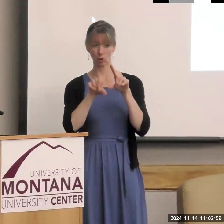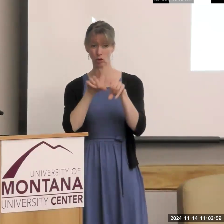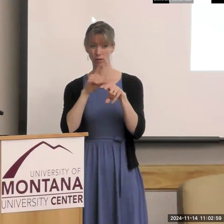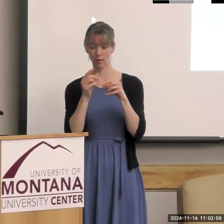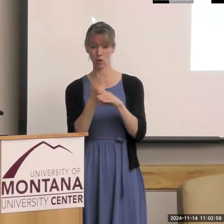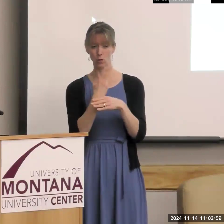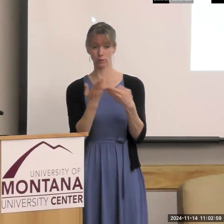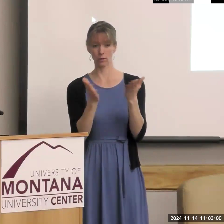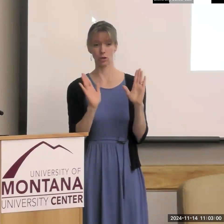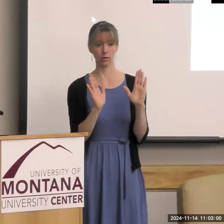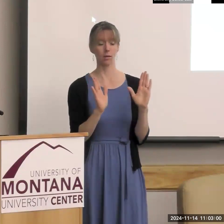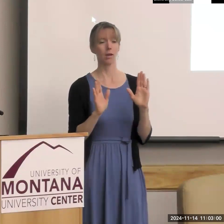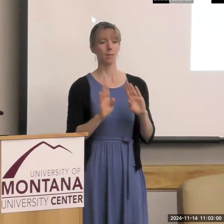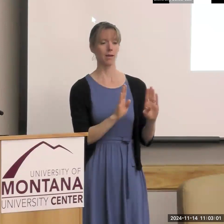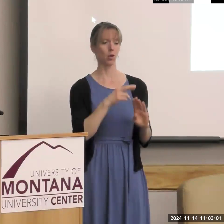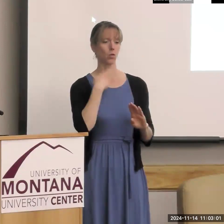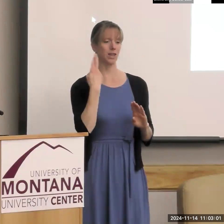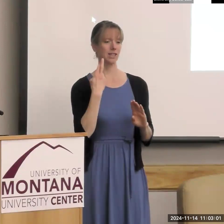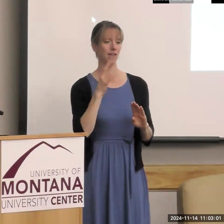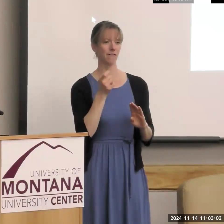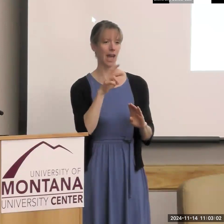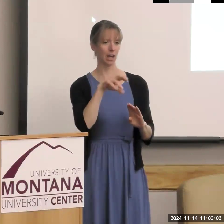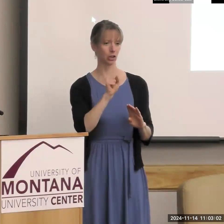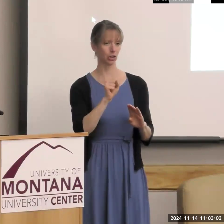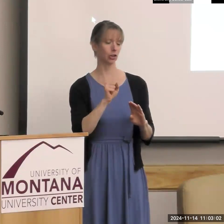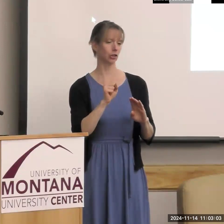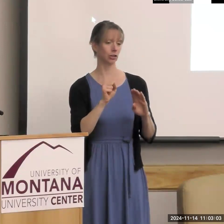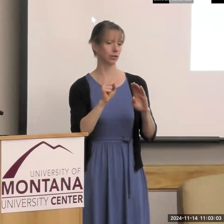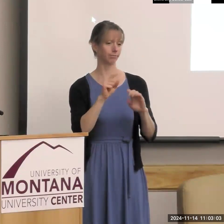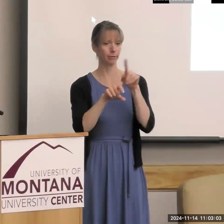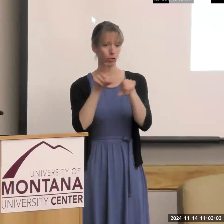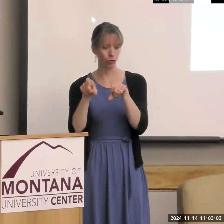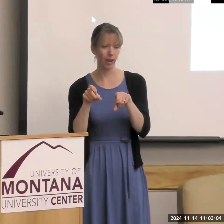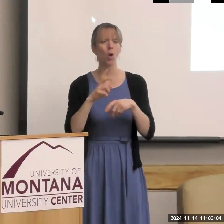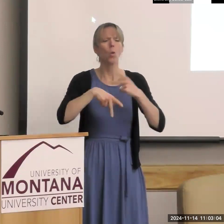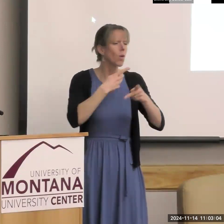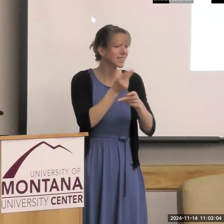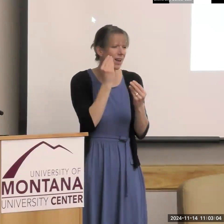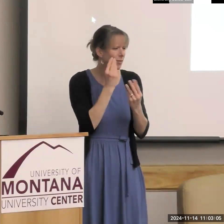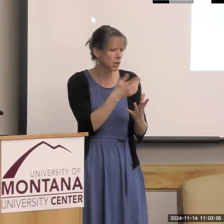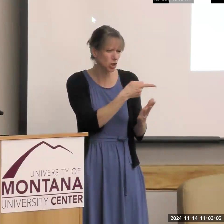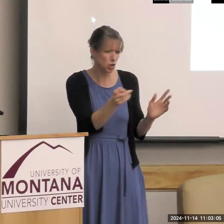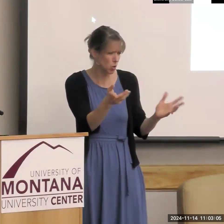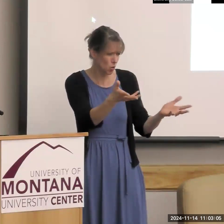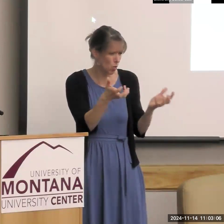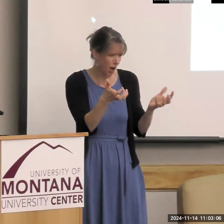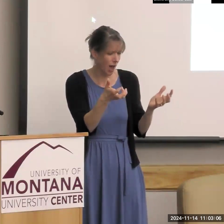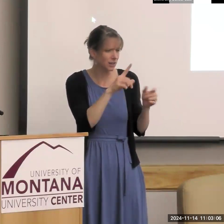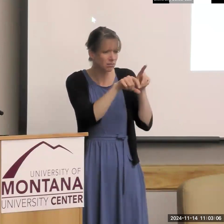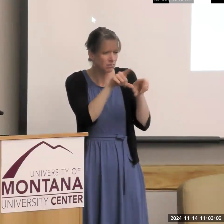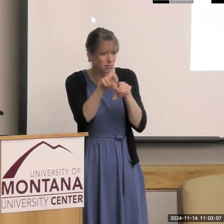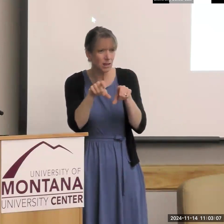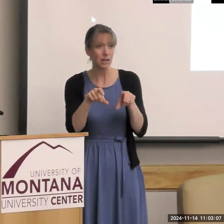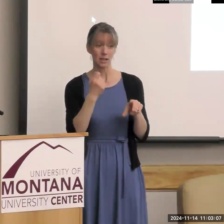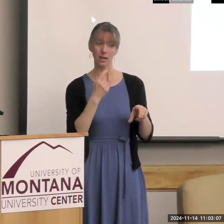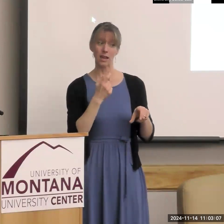the Behavior Risk Factor Surveillance Survey, from the American Community Survey? What types of information do they want? And these are community